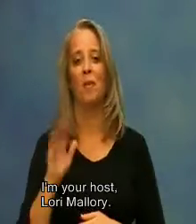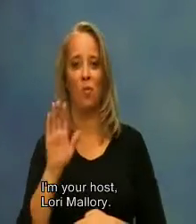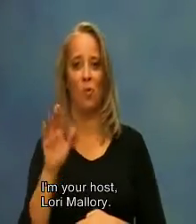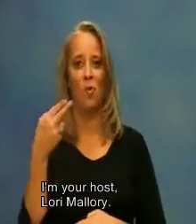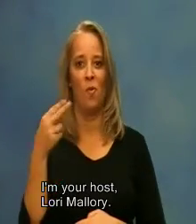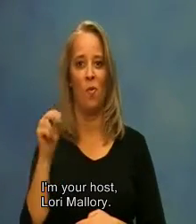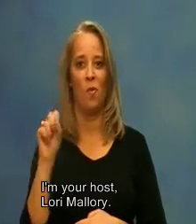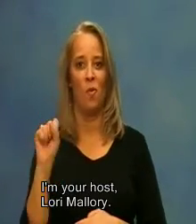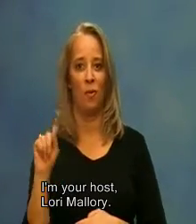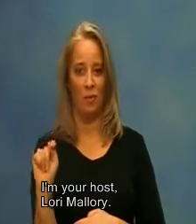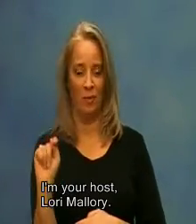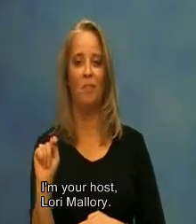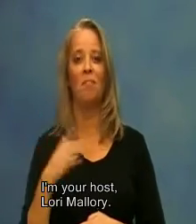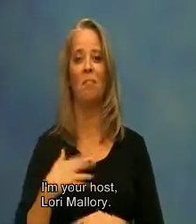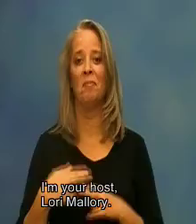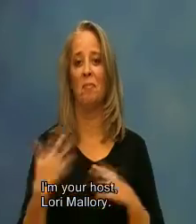I'm your host, Lori Mallory.